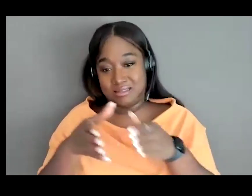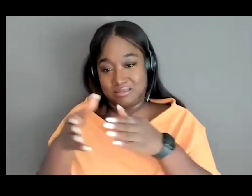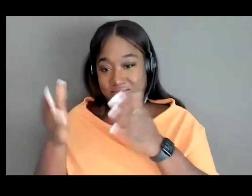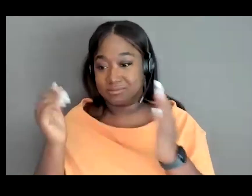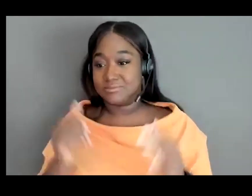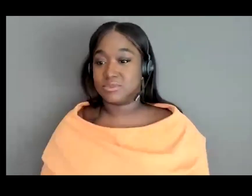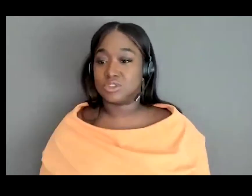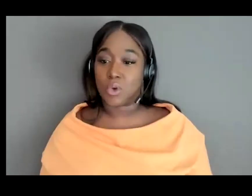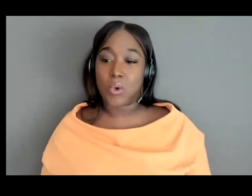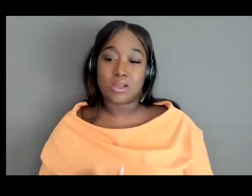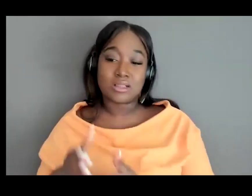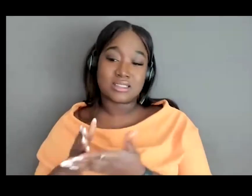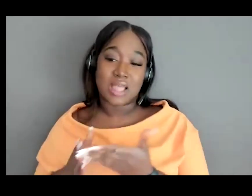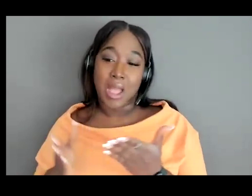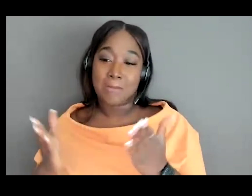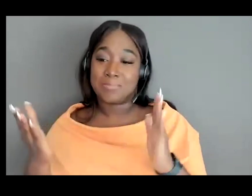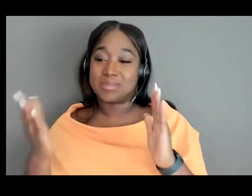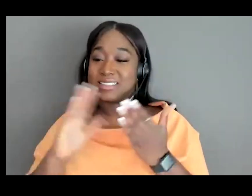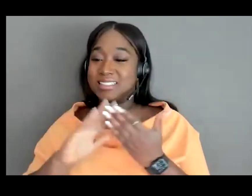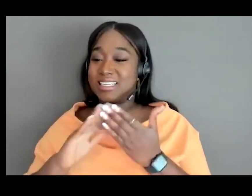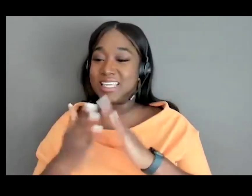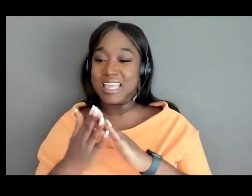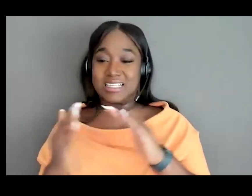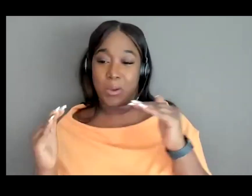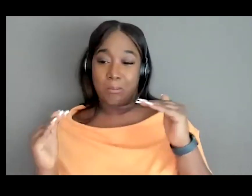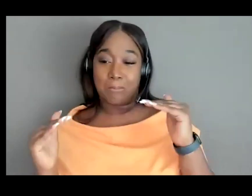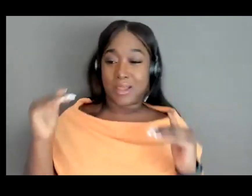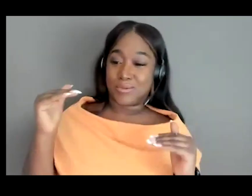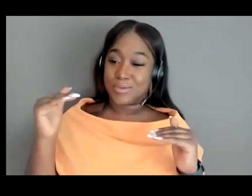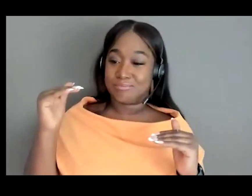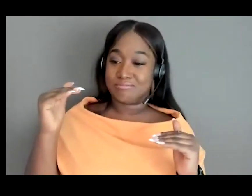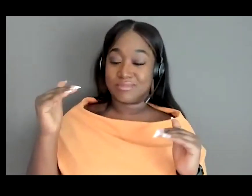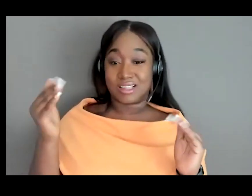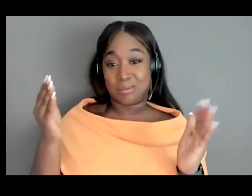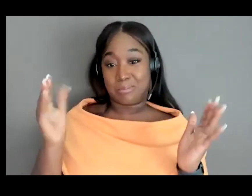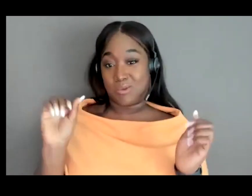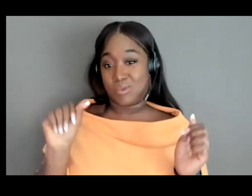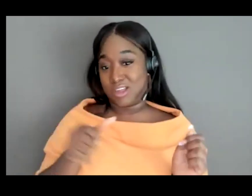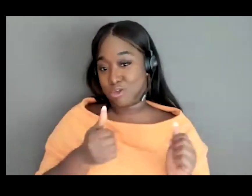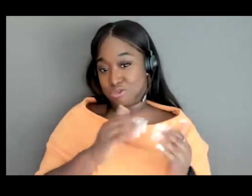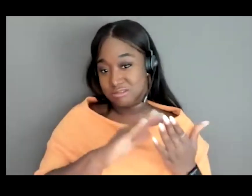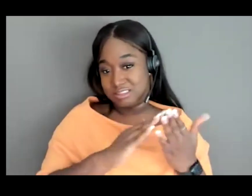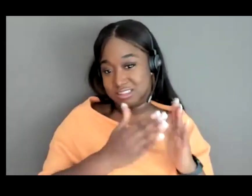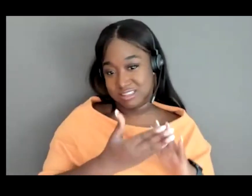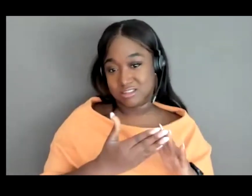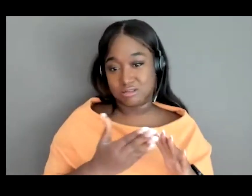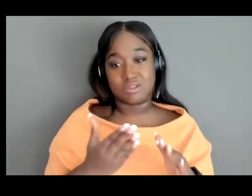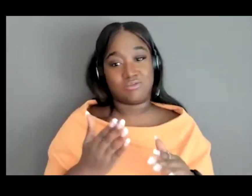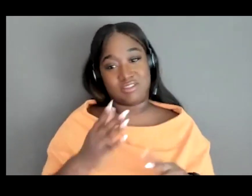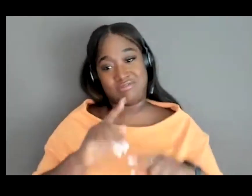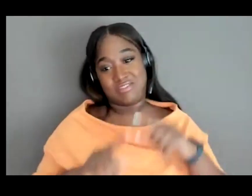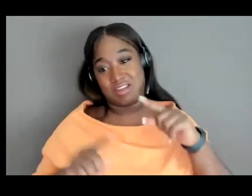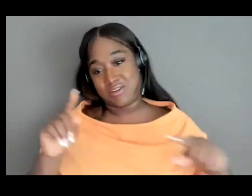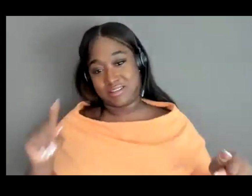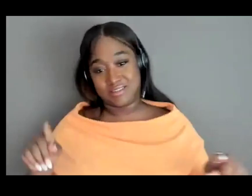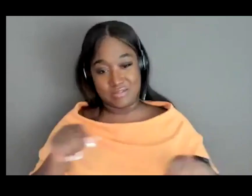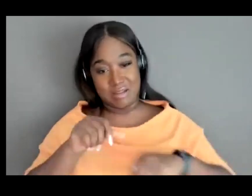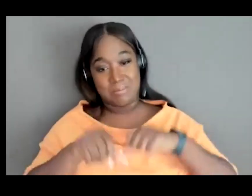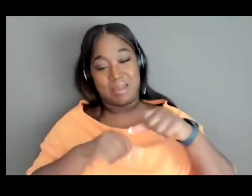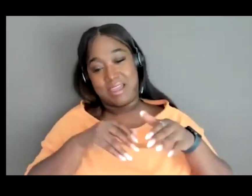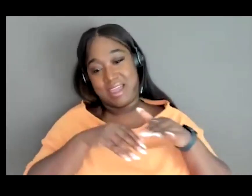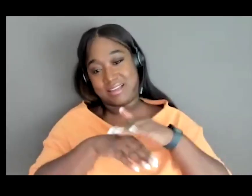And that's, some cities are better than others. Let's put it that way. So that may vary that one category of bike access quite a bit.